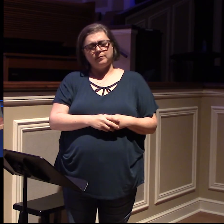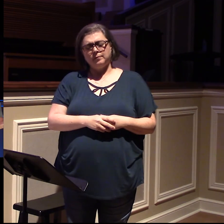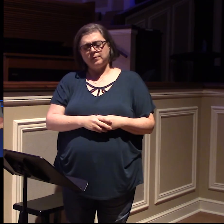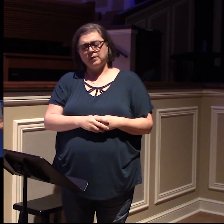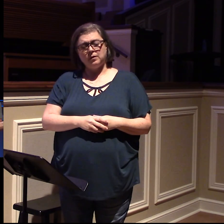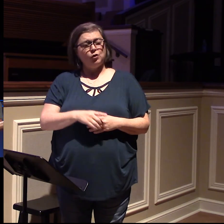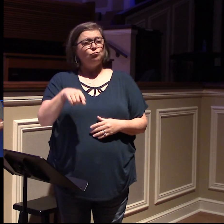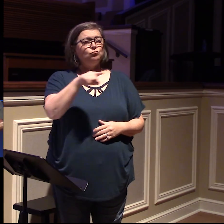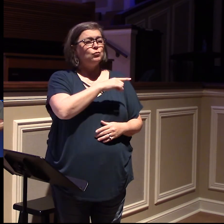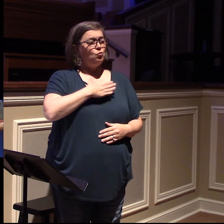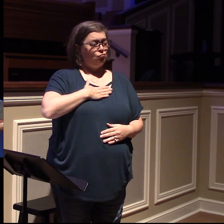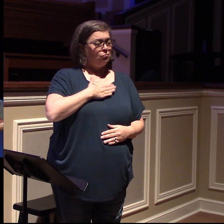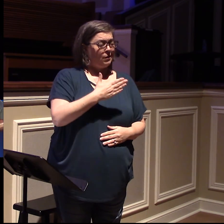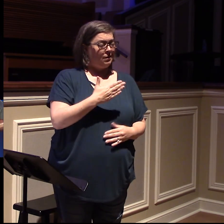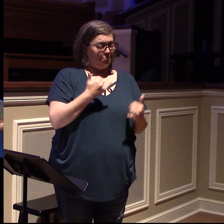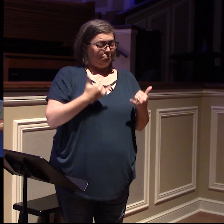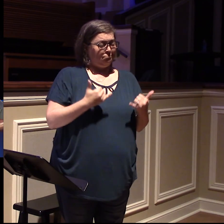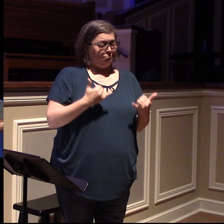Would you be willing right where you stand?